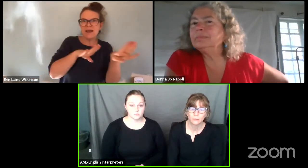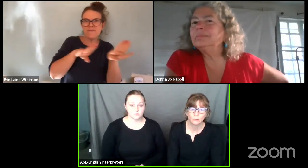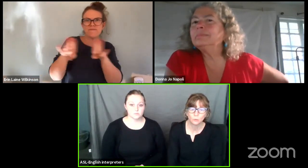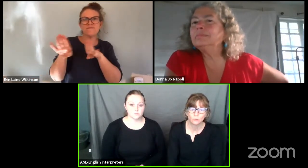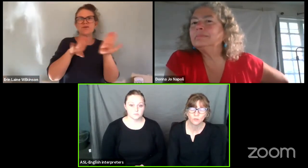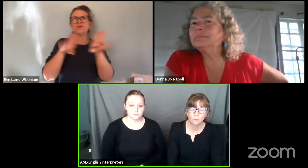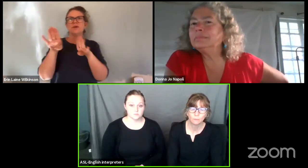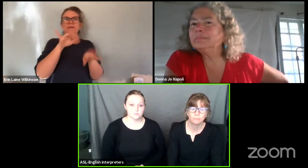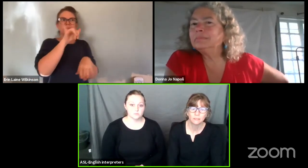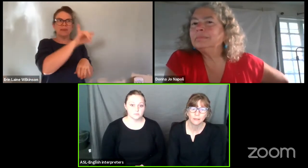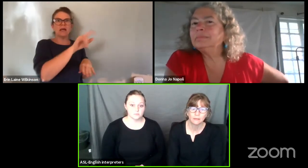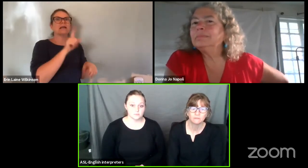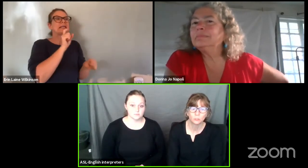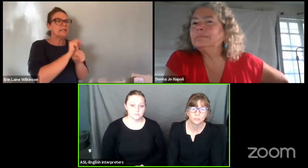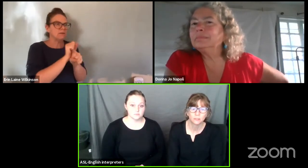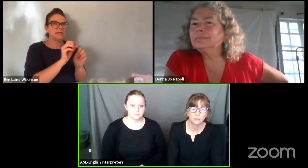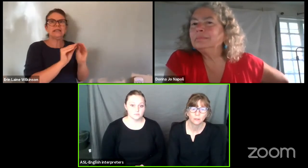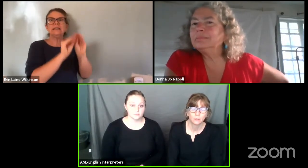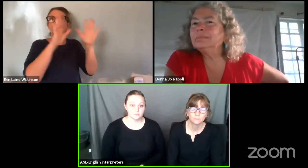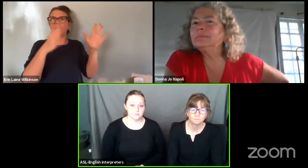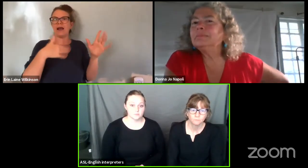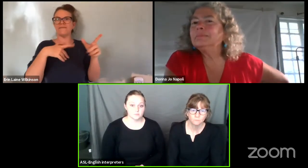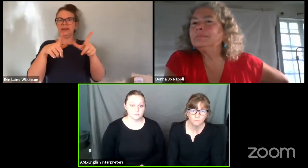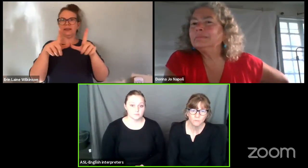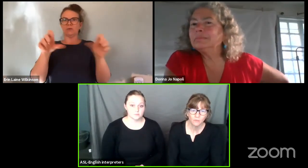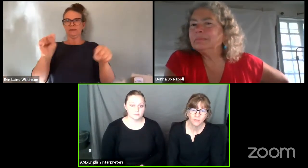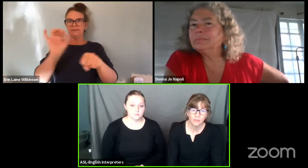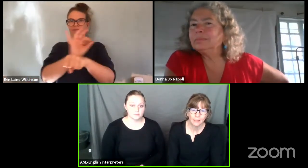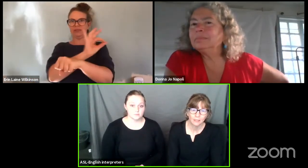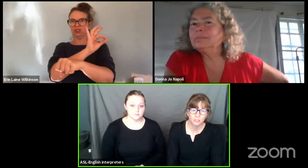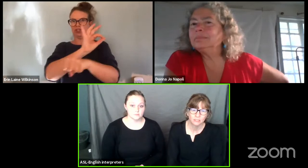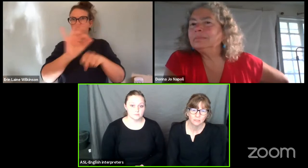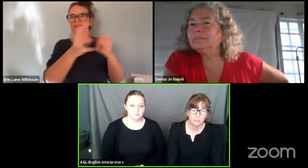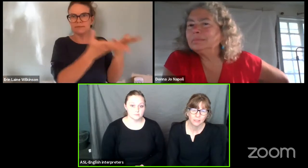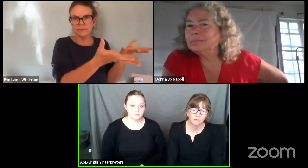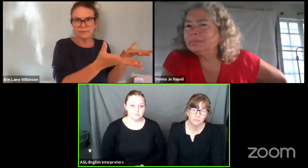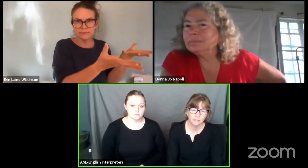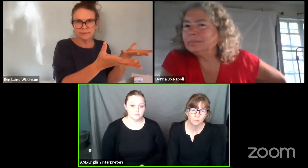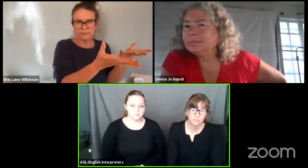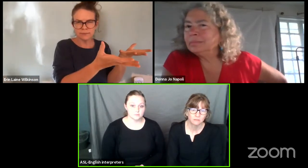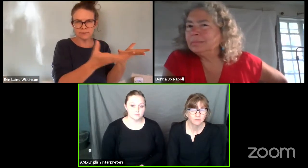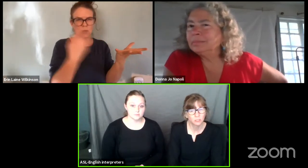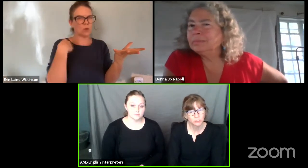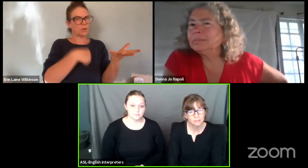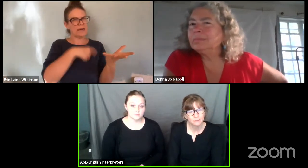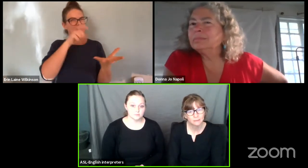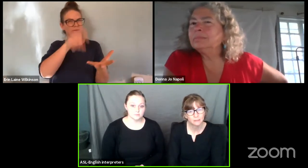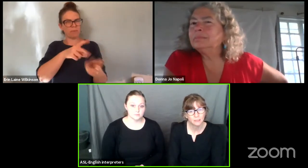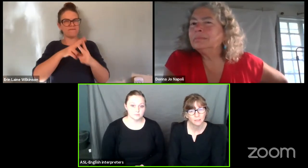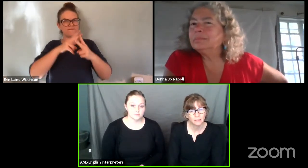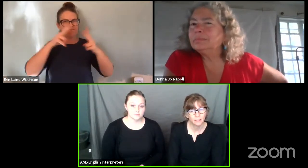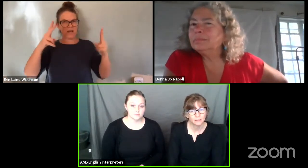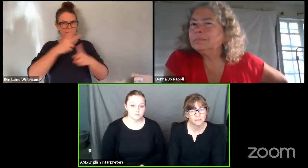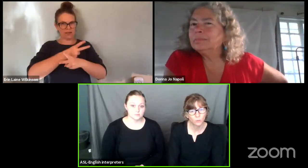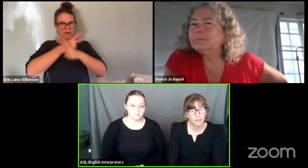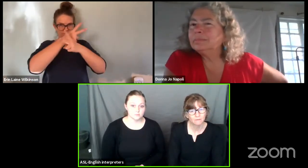social values, behaviors that actually clearly have a linguistic function. And so we have to,